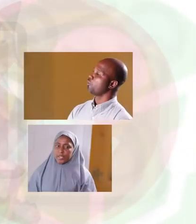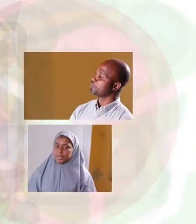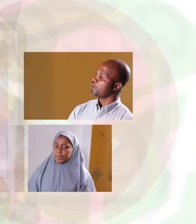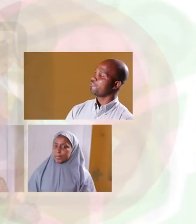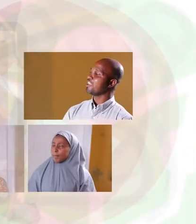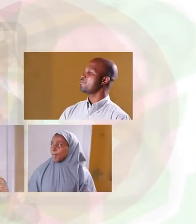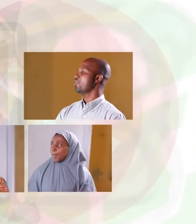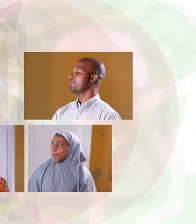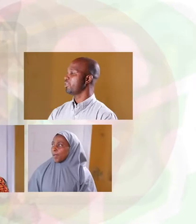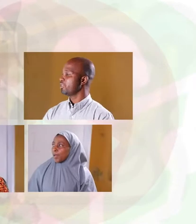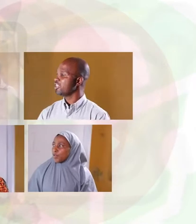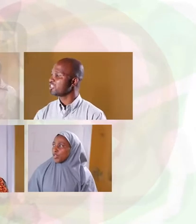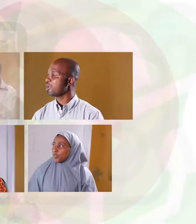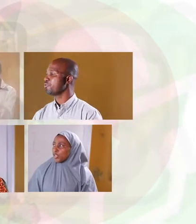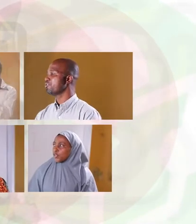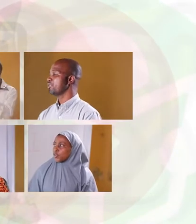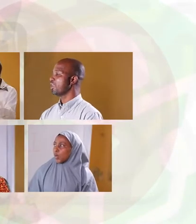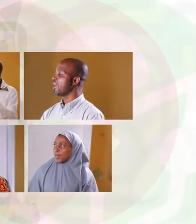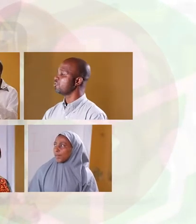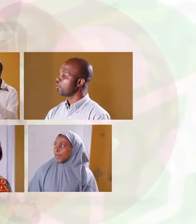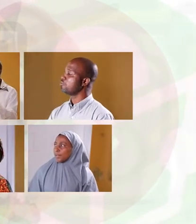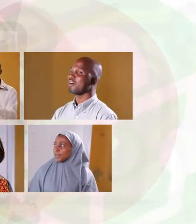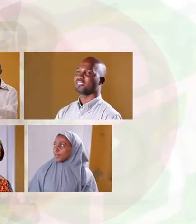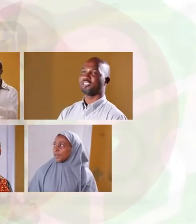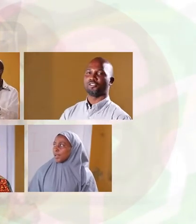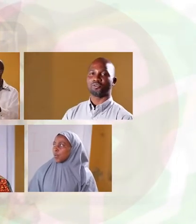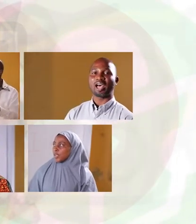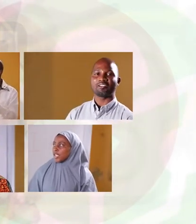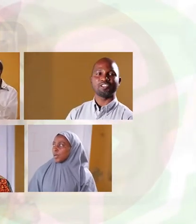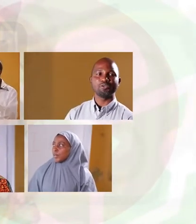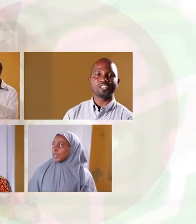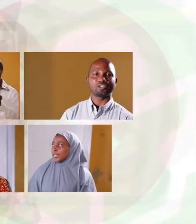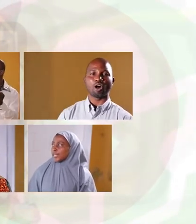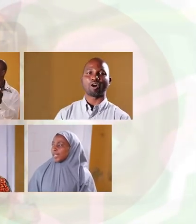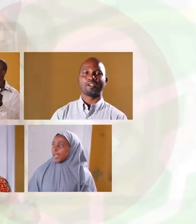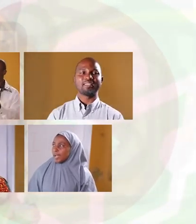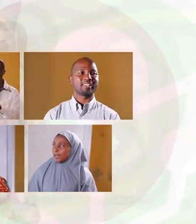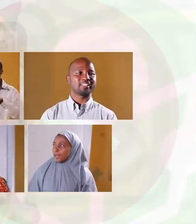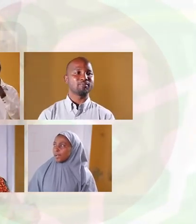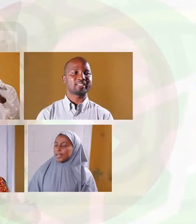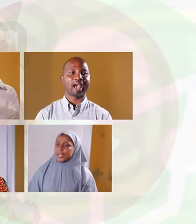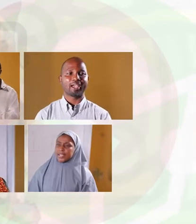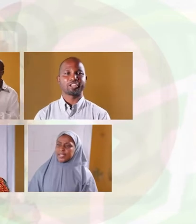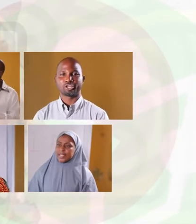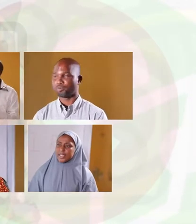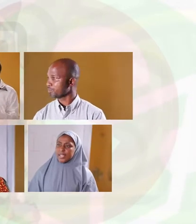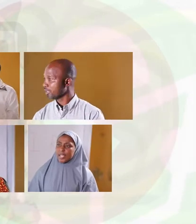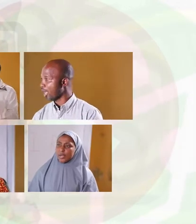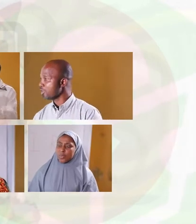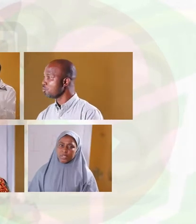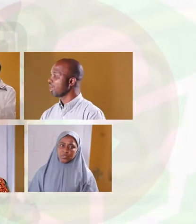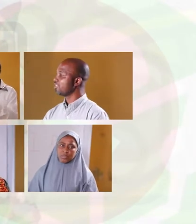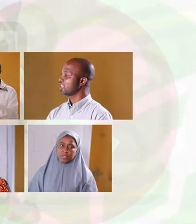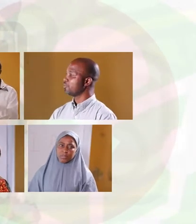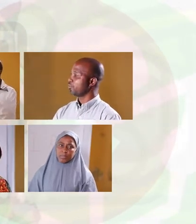to the next point. We should ensure whatever we see is clear. That means work is being done.